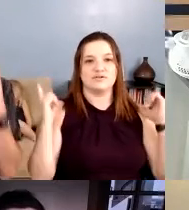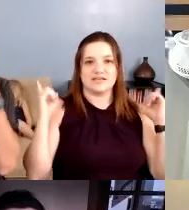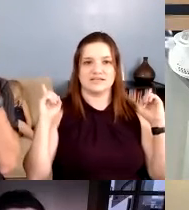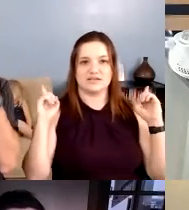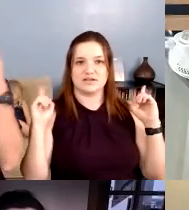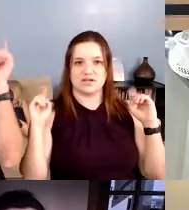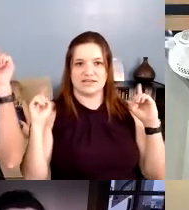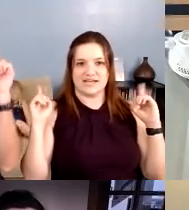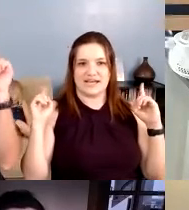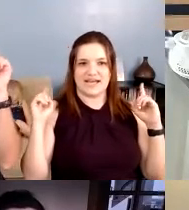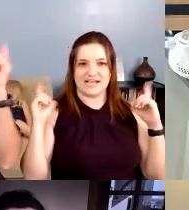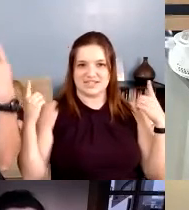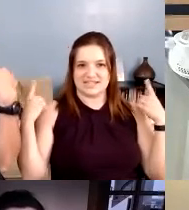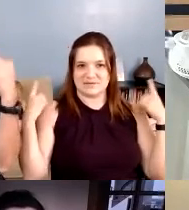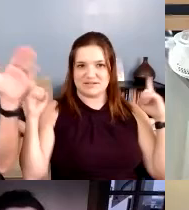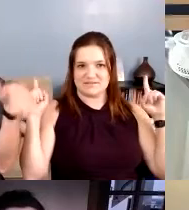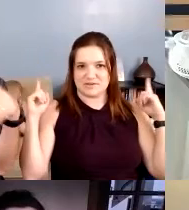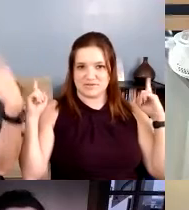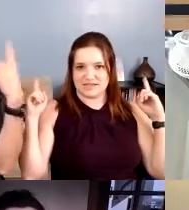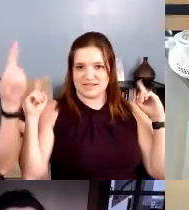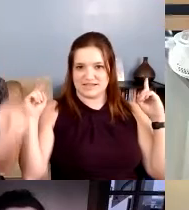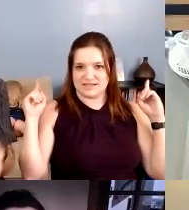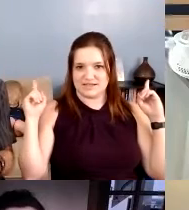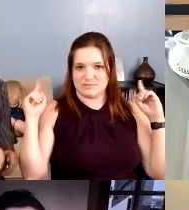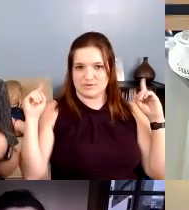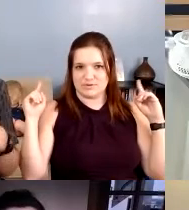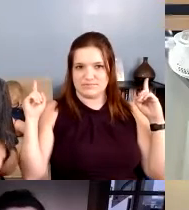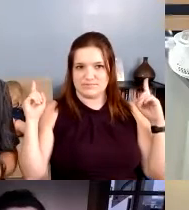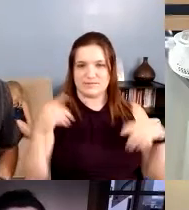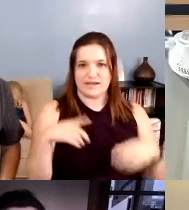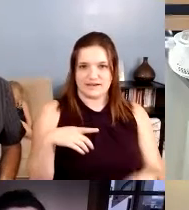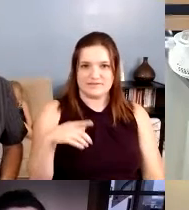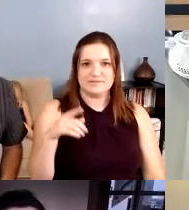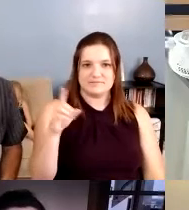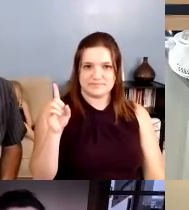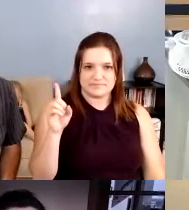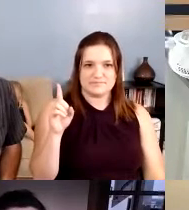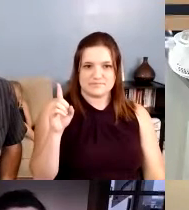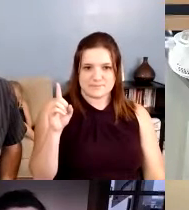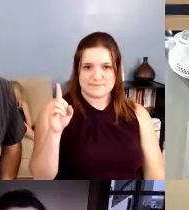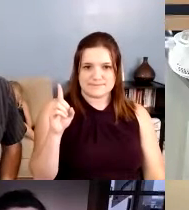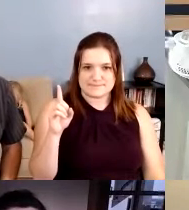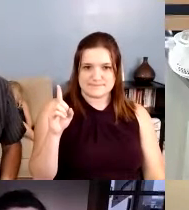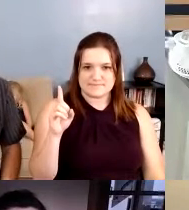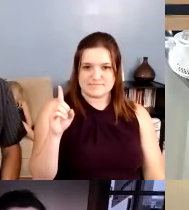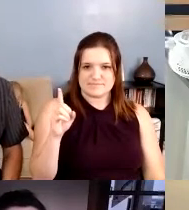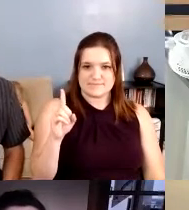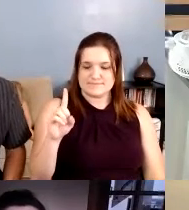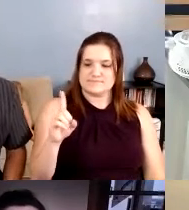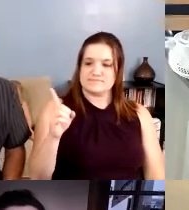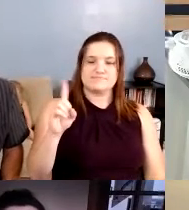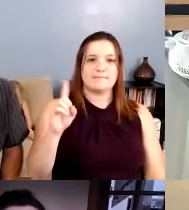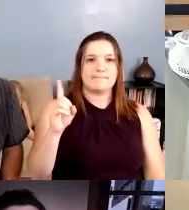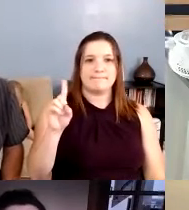Good, bad. Like the yeah, like the angels and the demons. yeah. Yeah, that's a good one. That's a really good one.